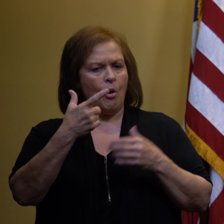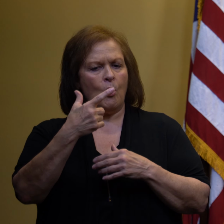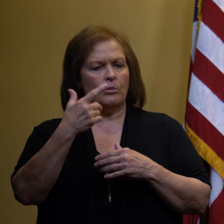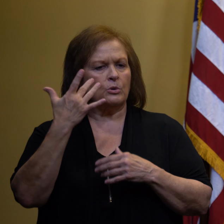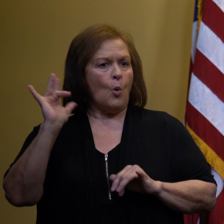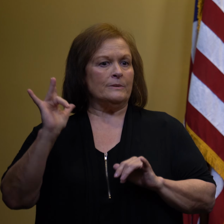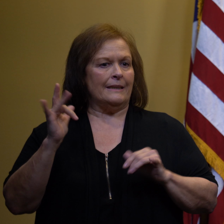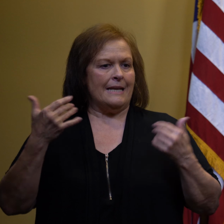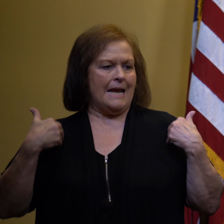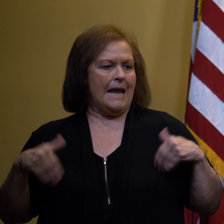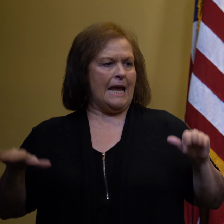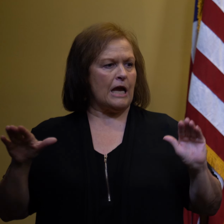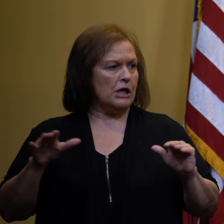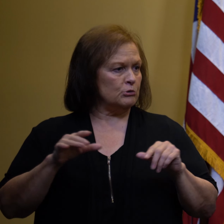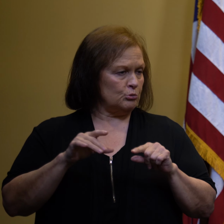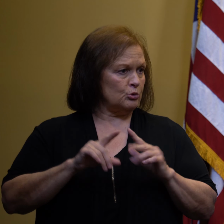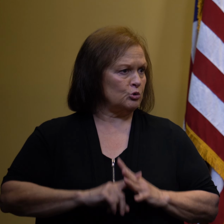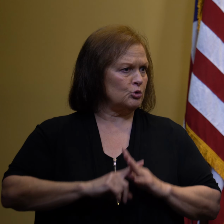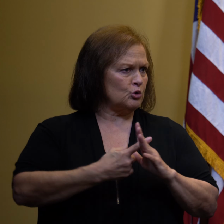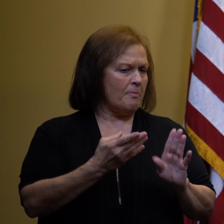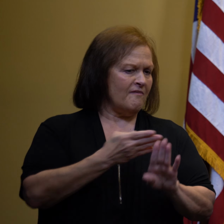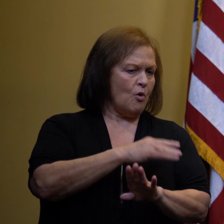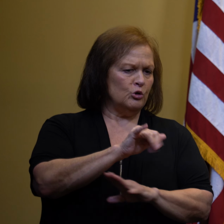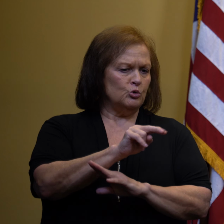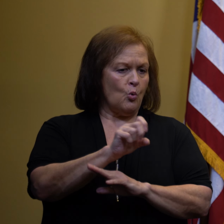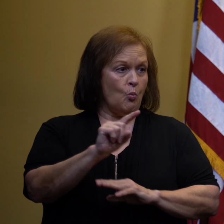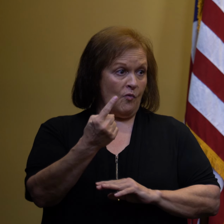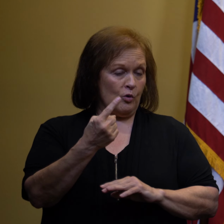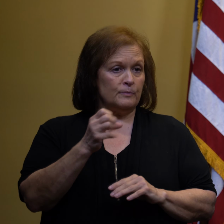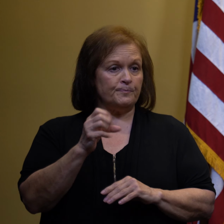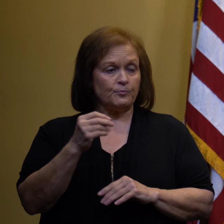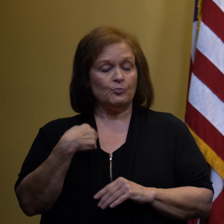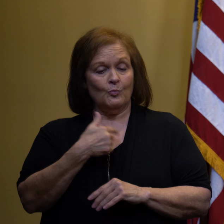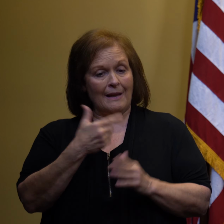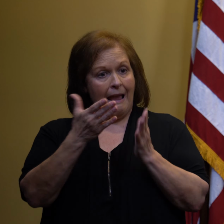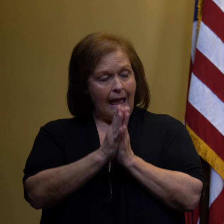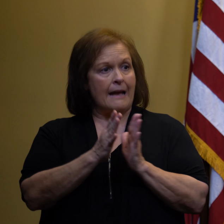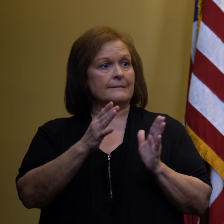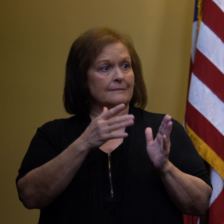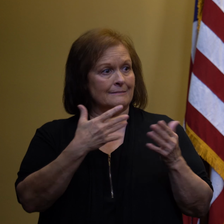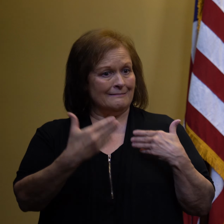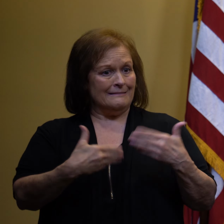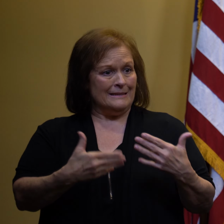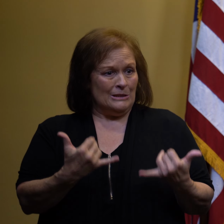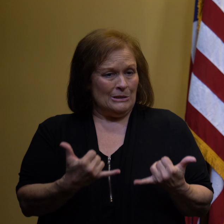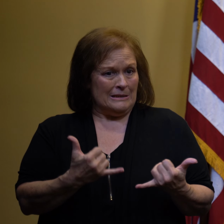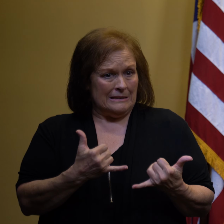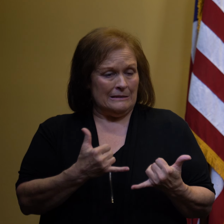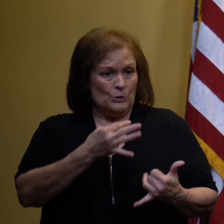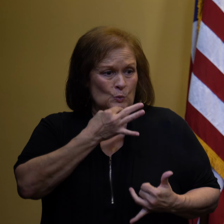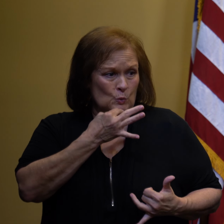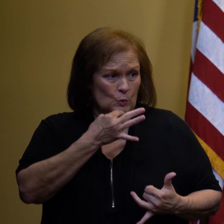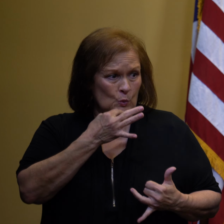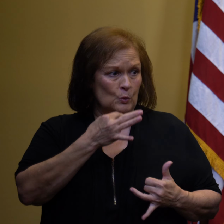to start a little bit sooner than June 1. So we're asking for this to be jump-started or kick-started this year